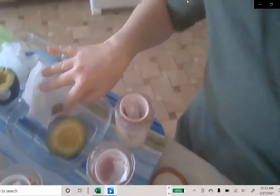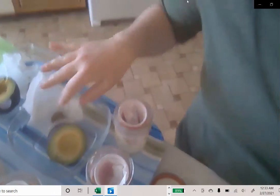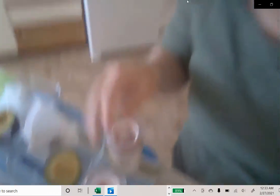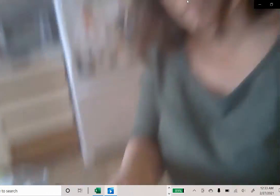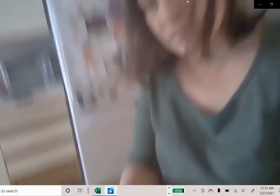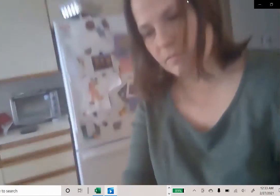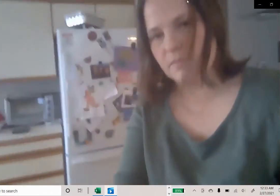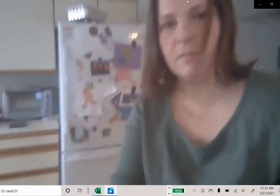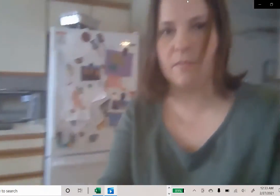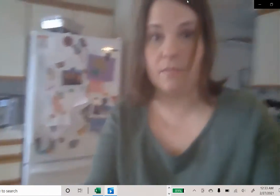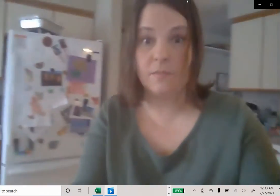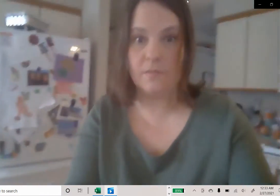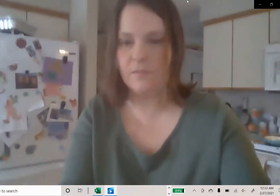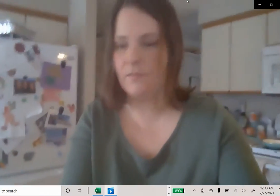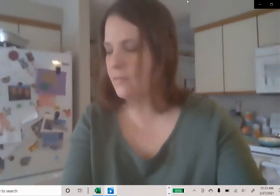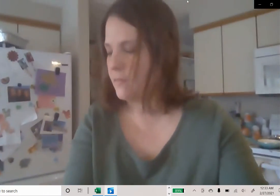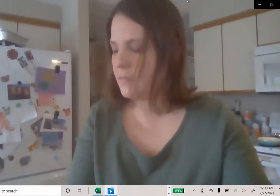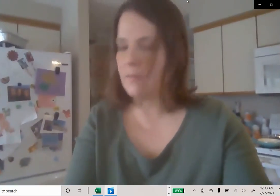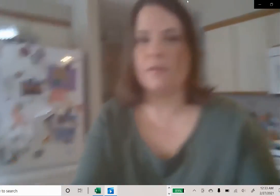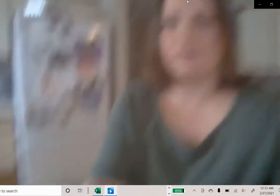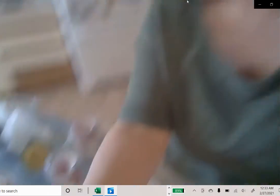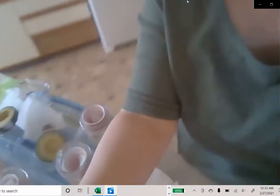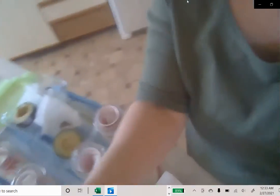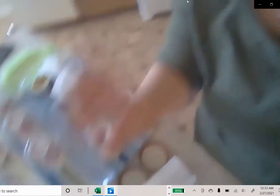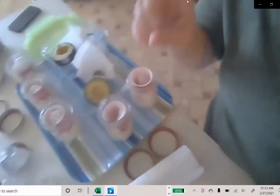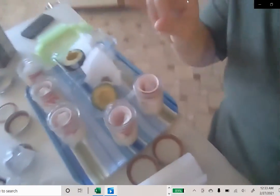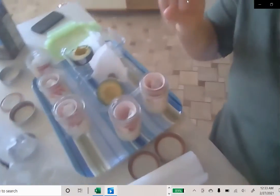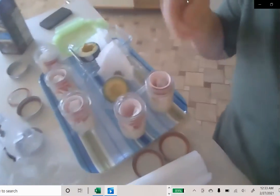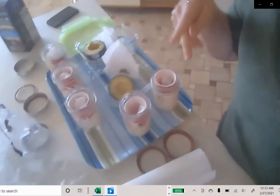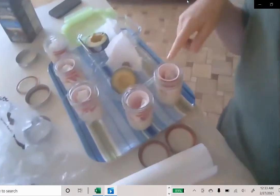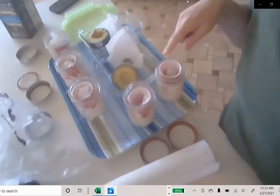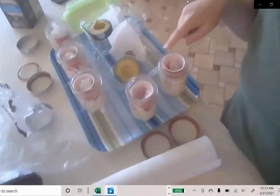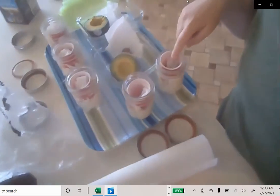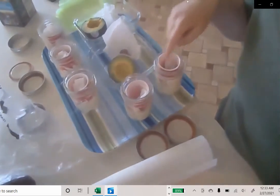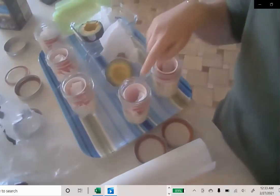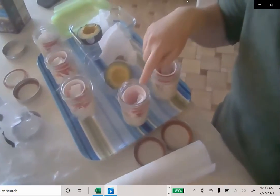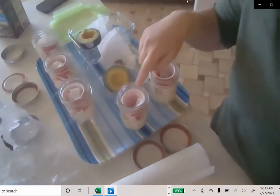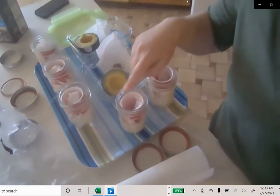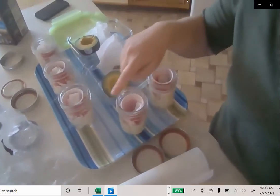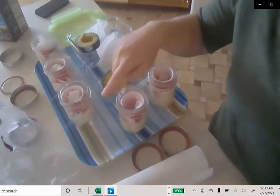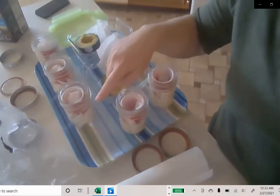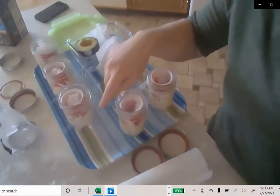So there's the truffle right there, and here are the dips.